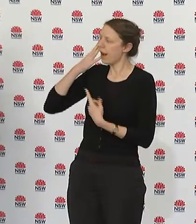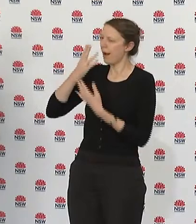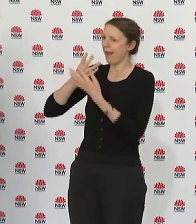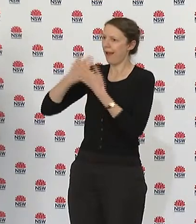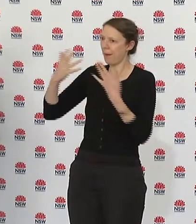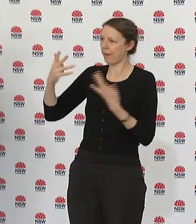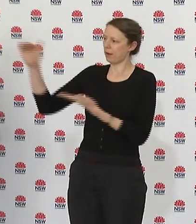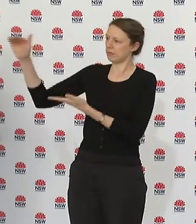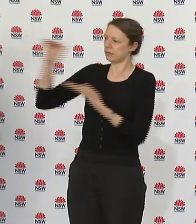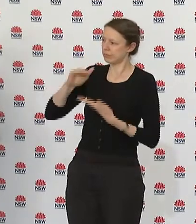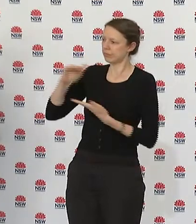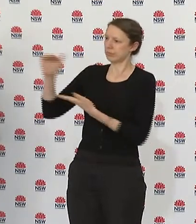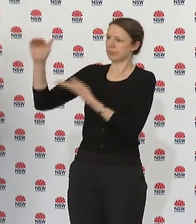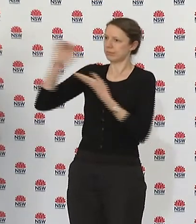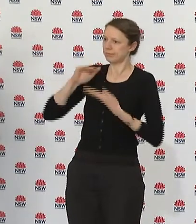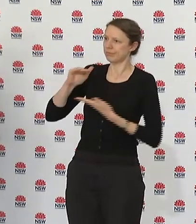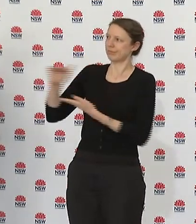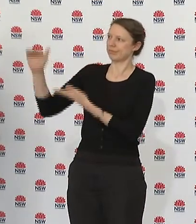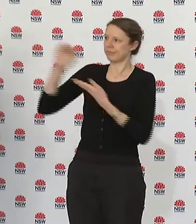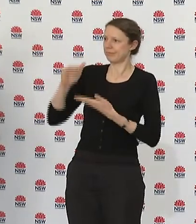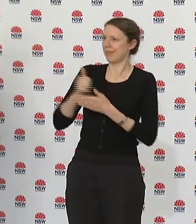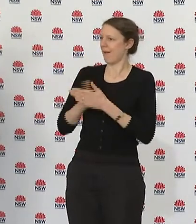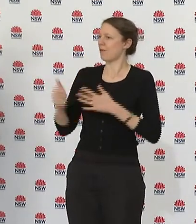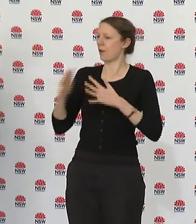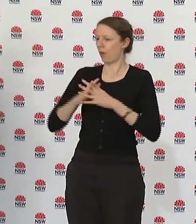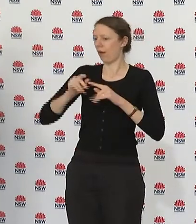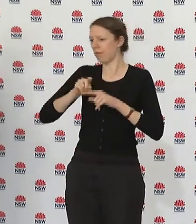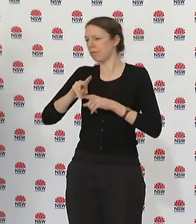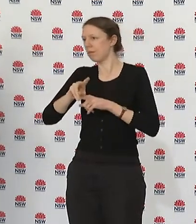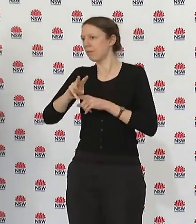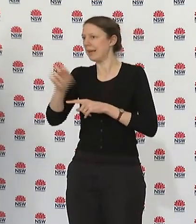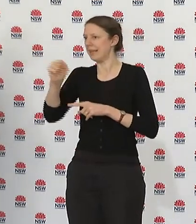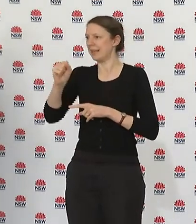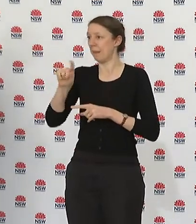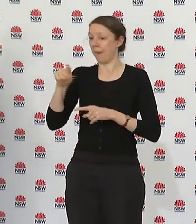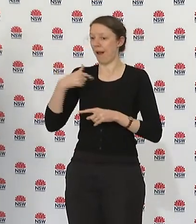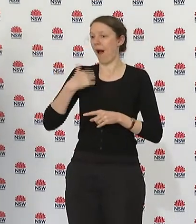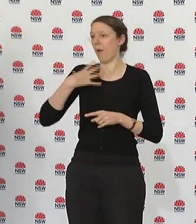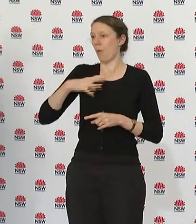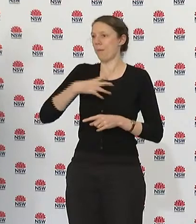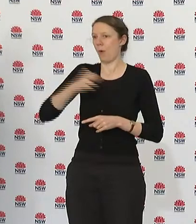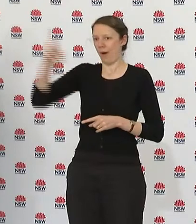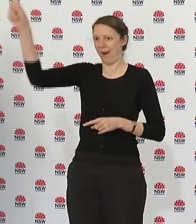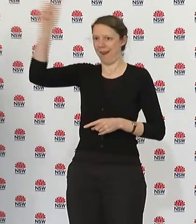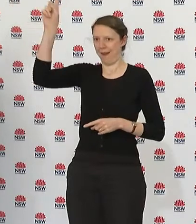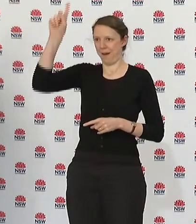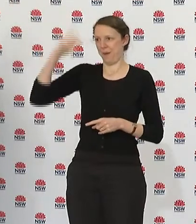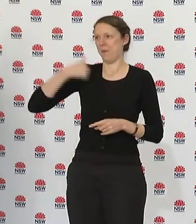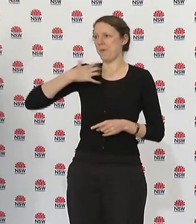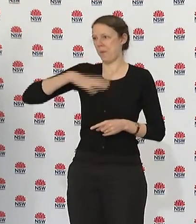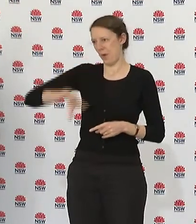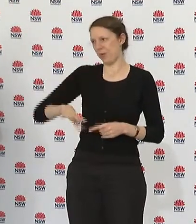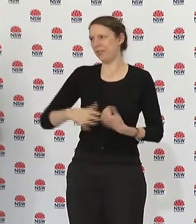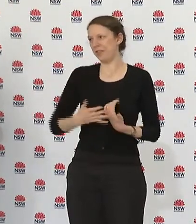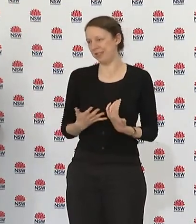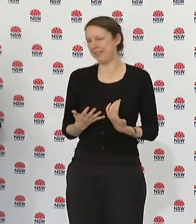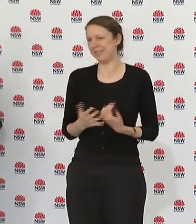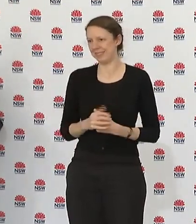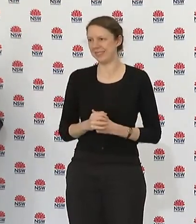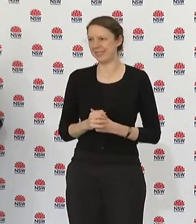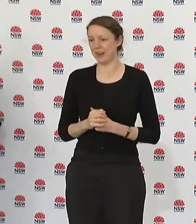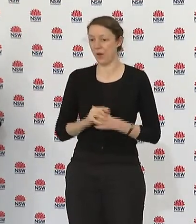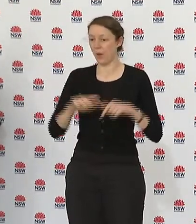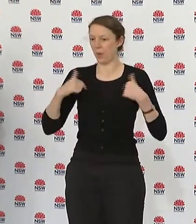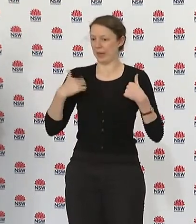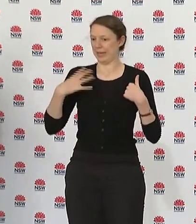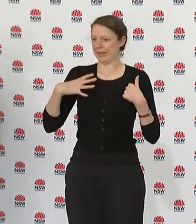But I'd like more right now. The government would like a lot more right now. We had to make a really difficult decision earlier on about